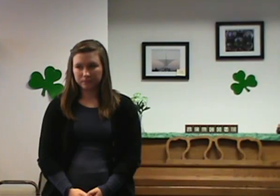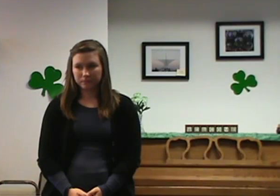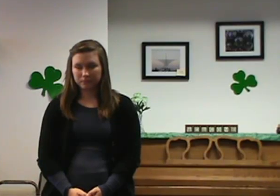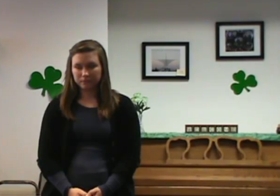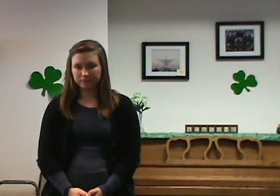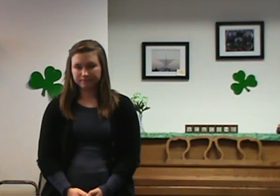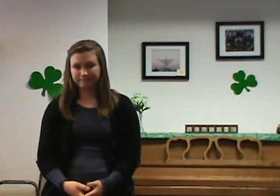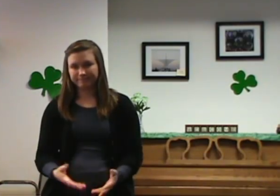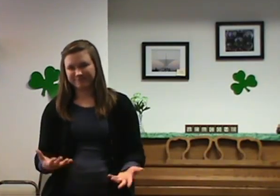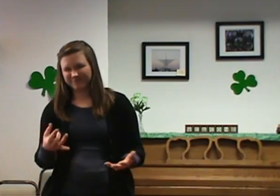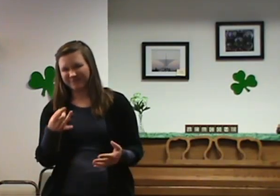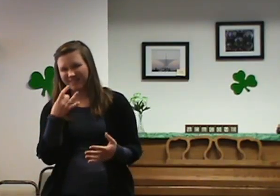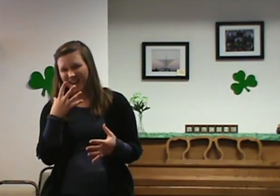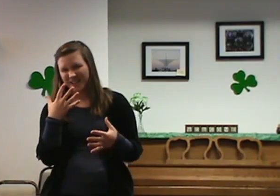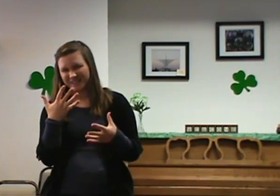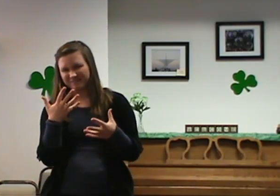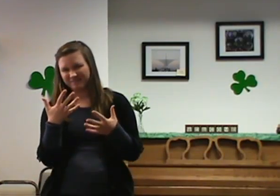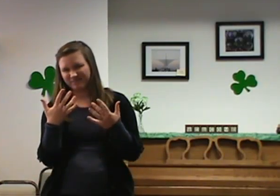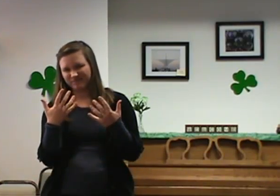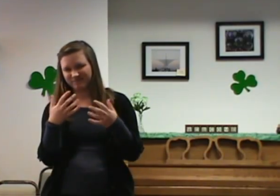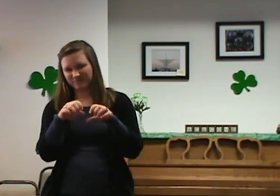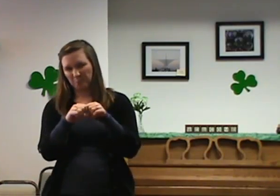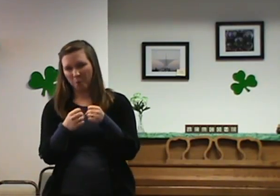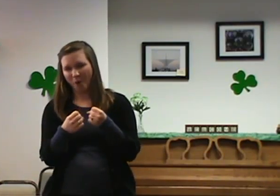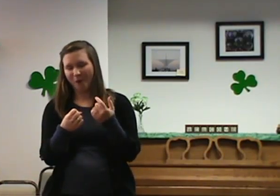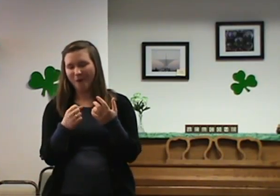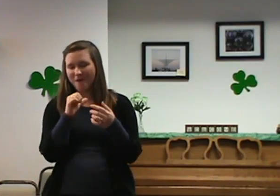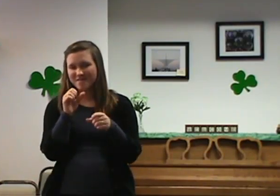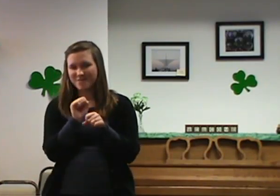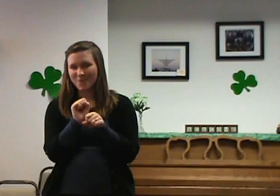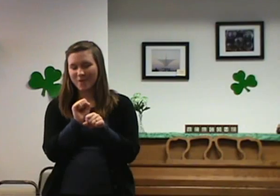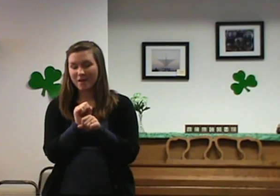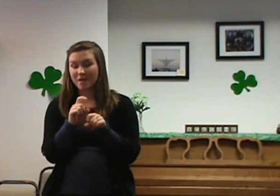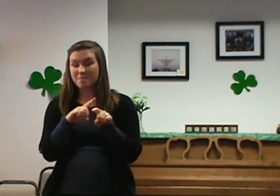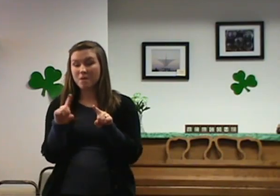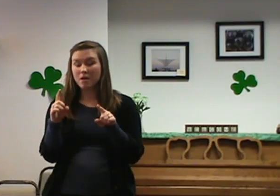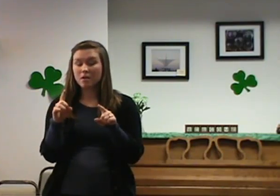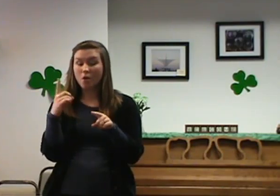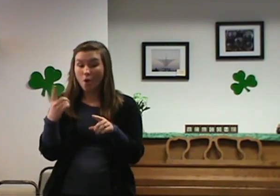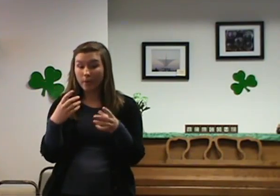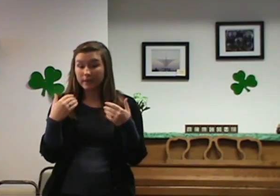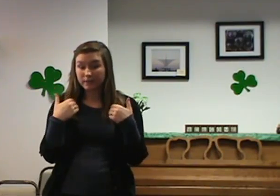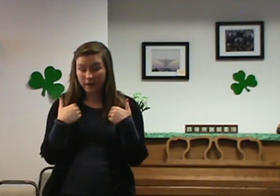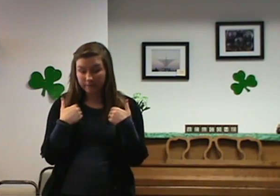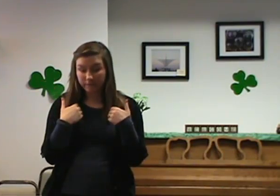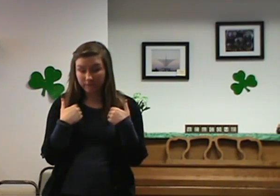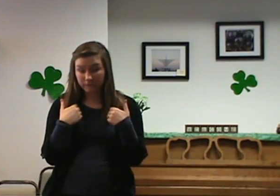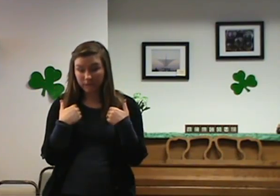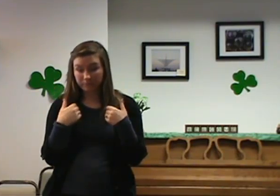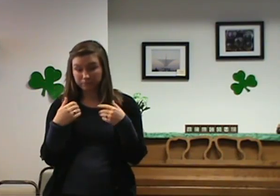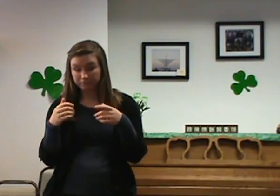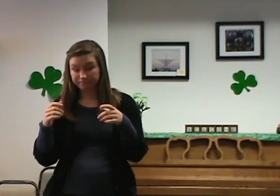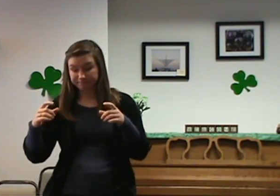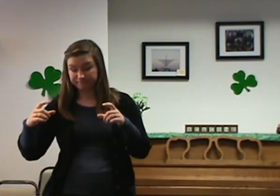But, so those are the functions, but you've always got this, you know, over in this corner here, you always have this one that's got, you can feel it, that it's